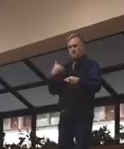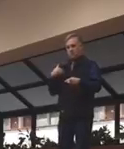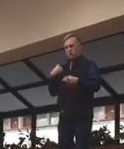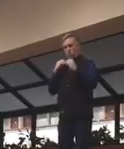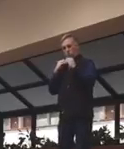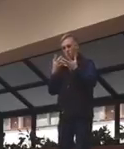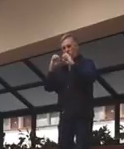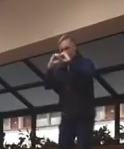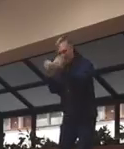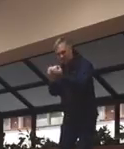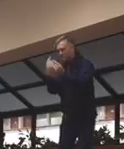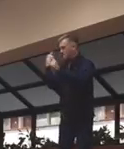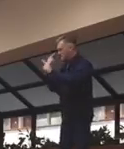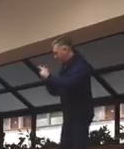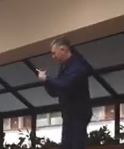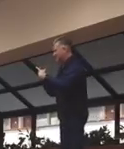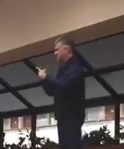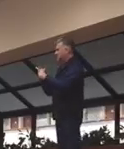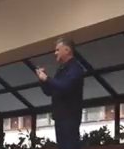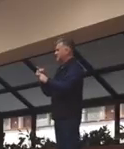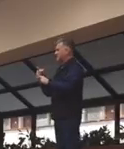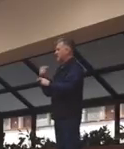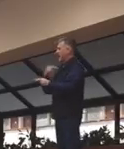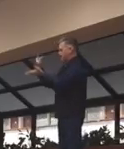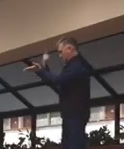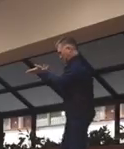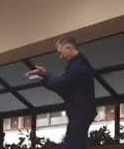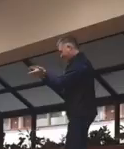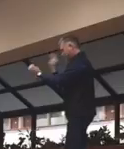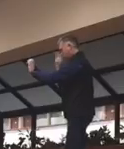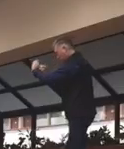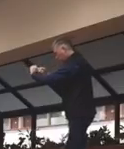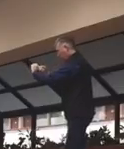a strong conflict of interest in being a member organization